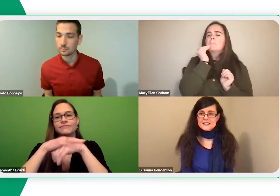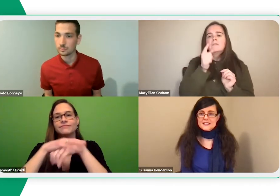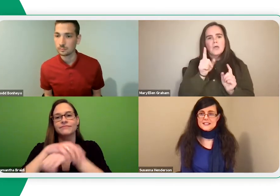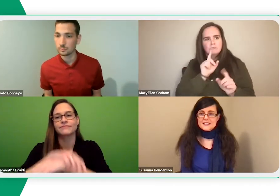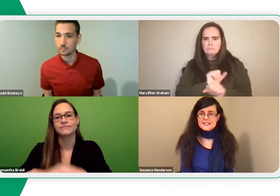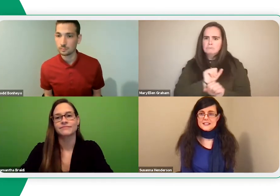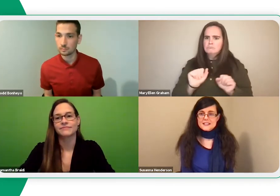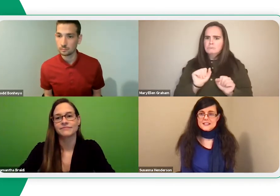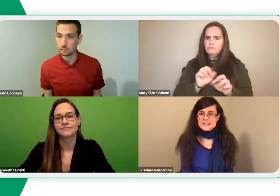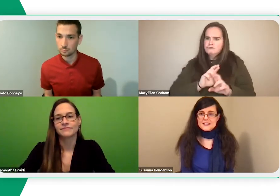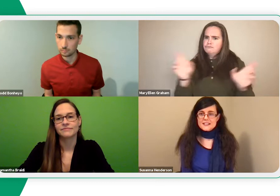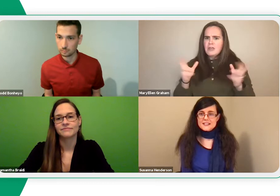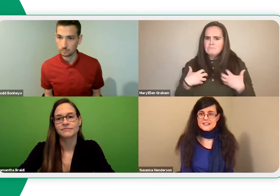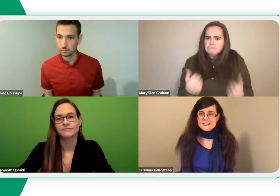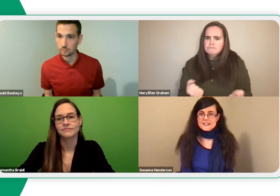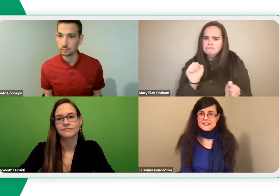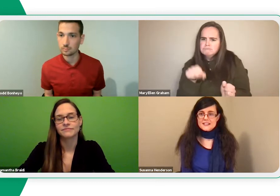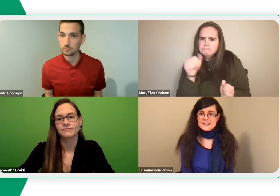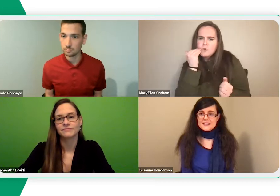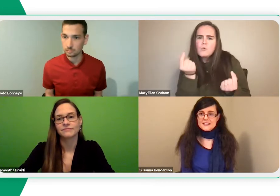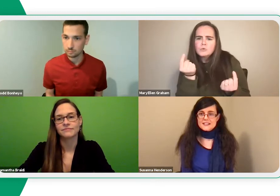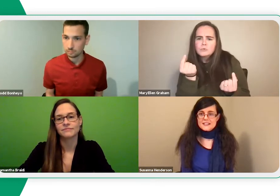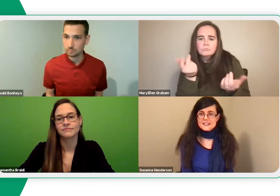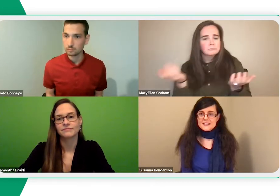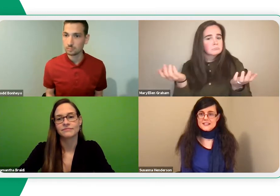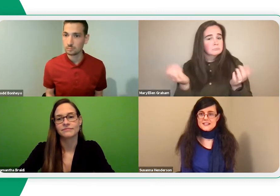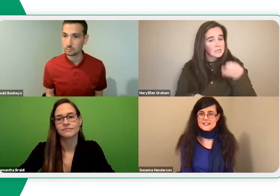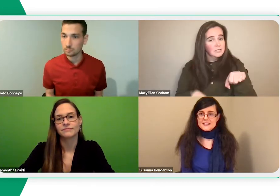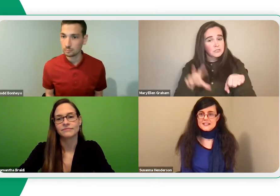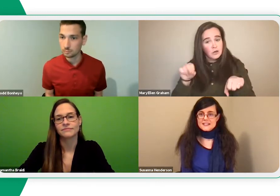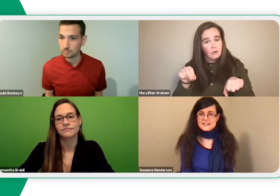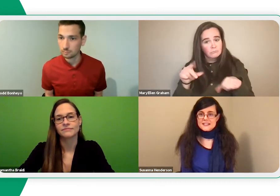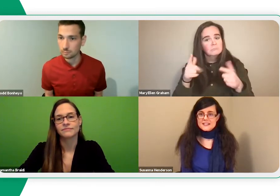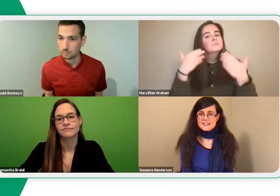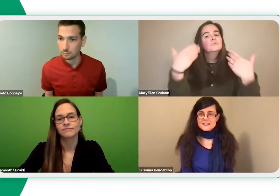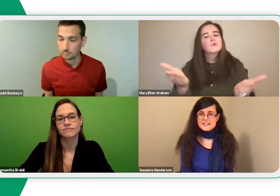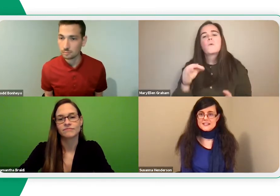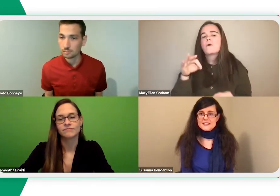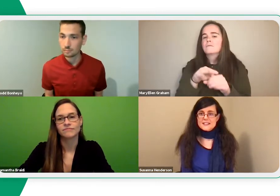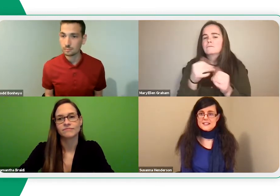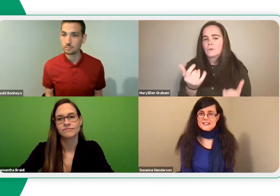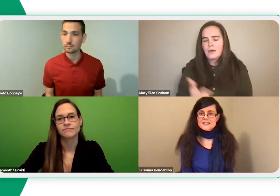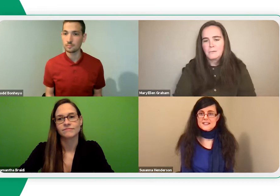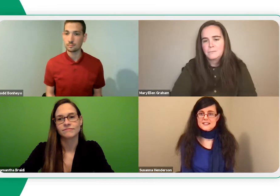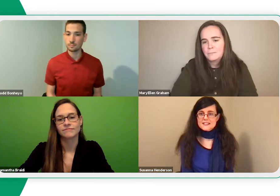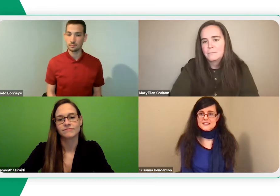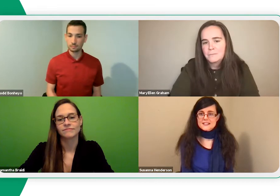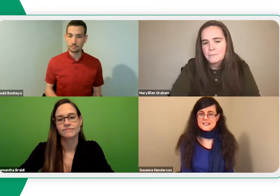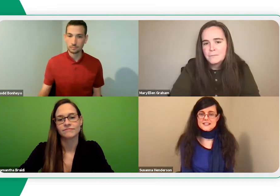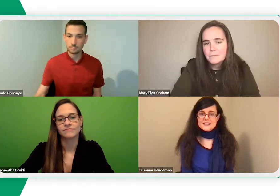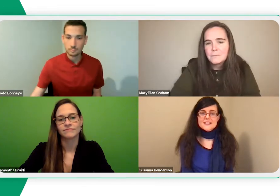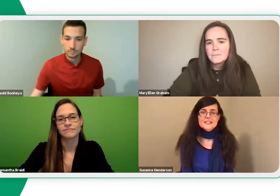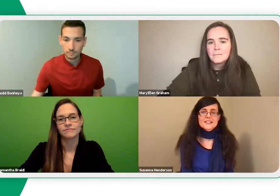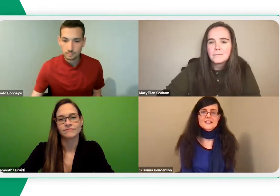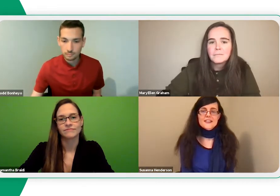do you feel they are prepared to manage their finances confidently, not maybe in a